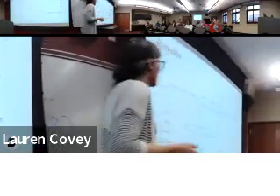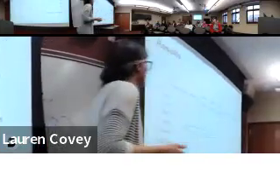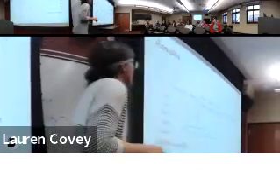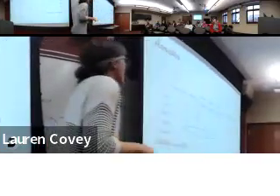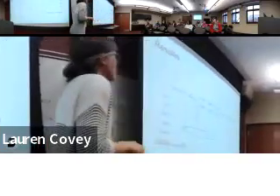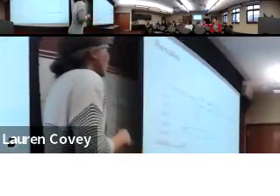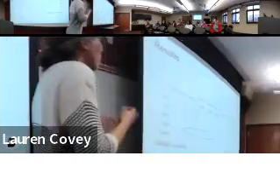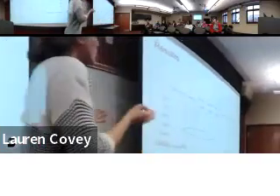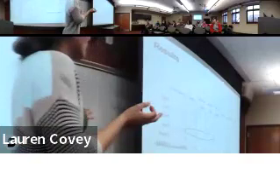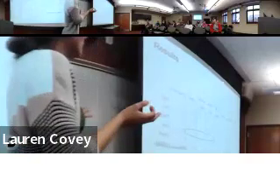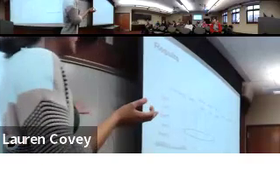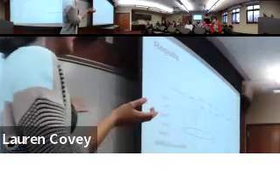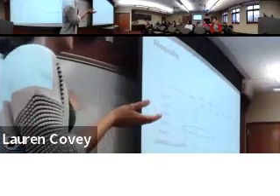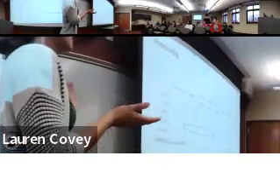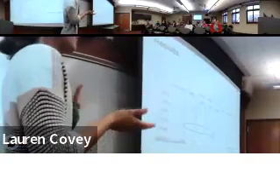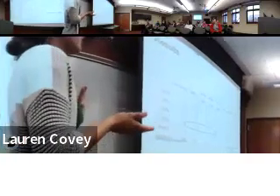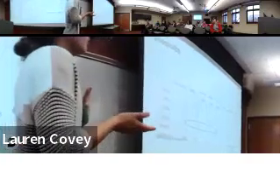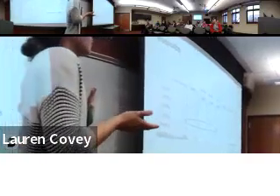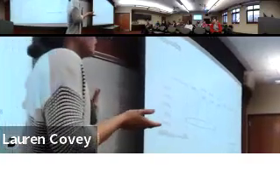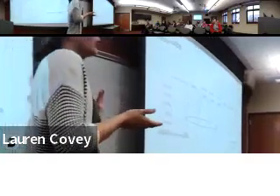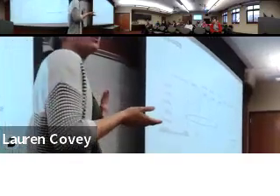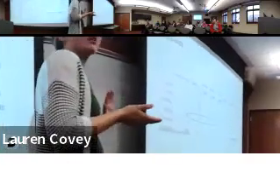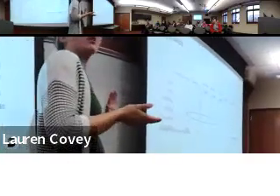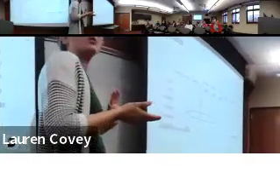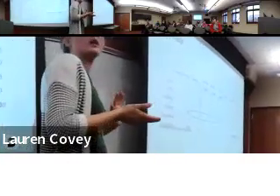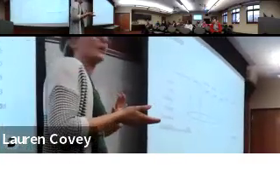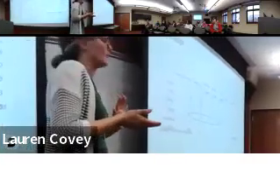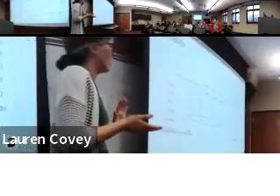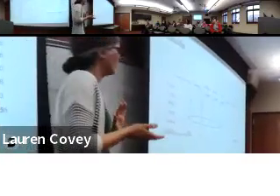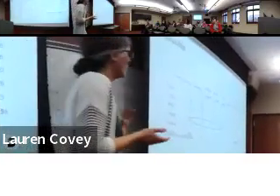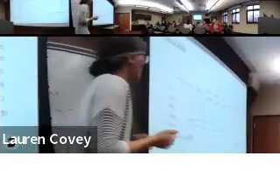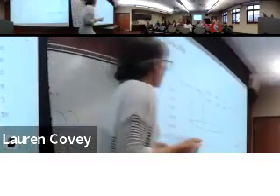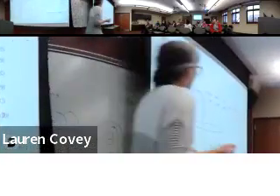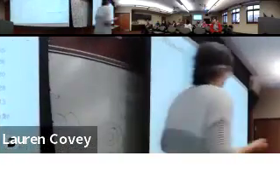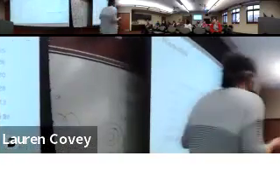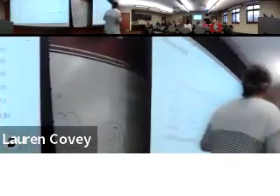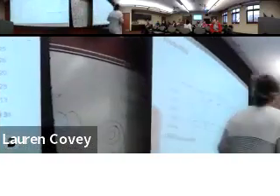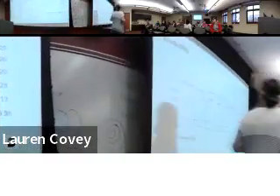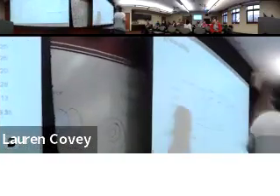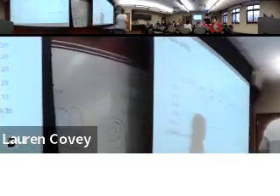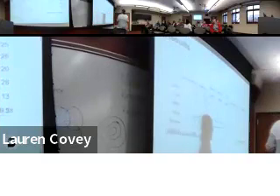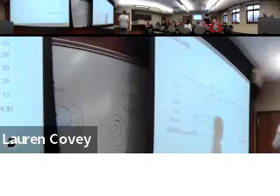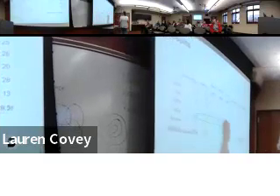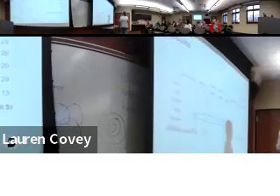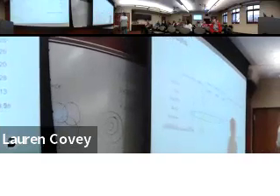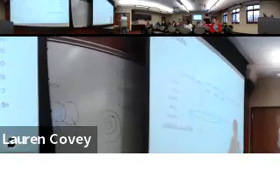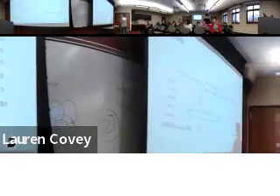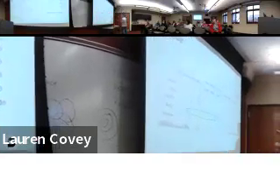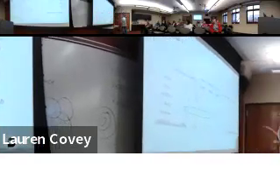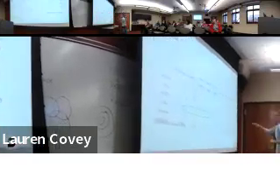scene. So for most of these signers, it's actually looking pretty good. They're including a lot of stuff. Right? If we're looking at the totals down